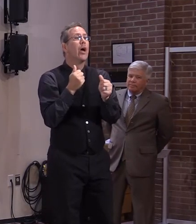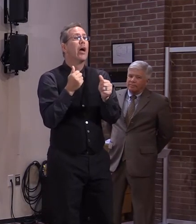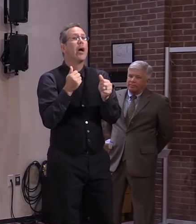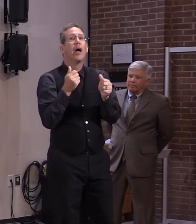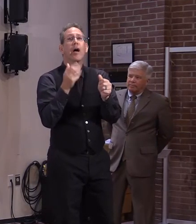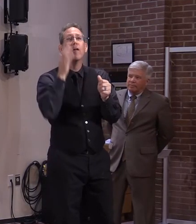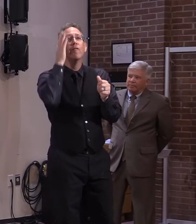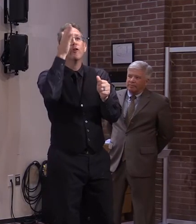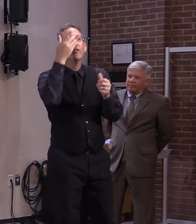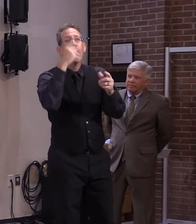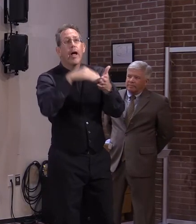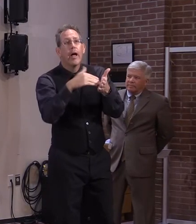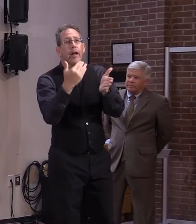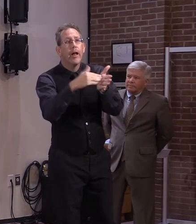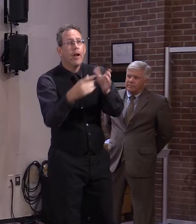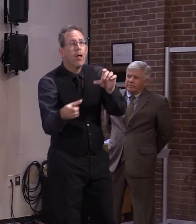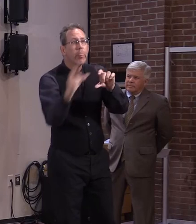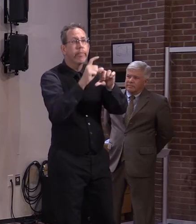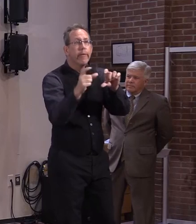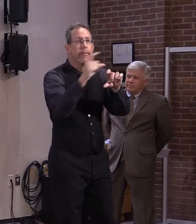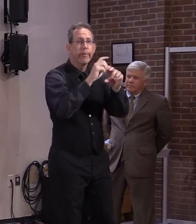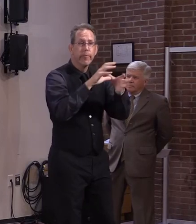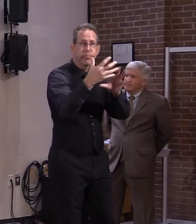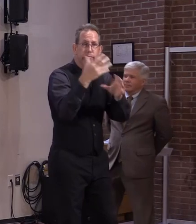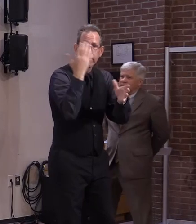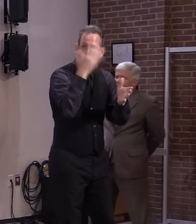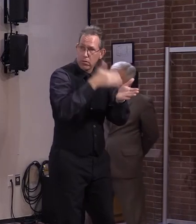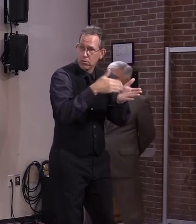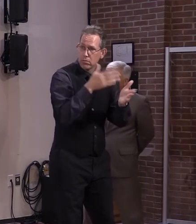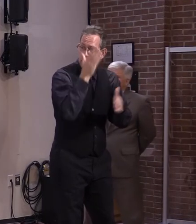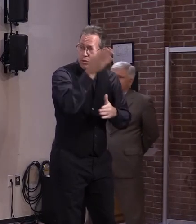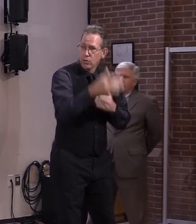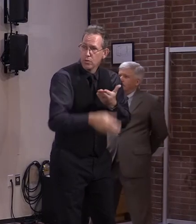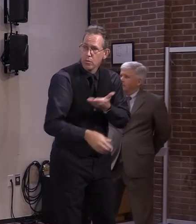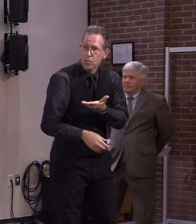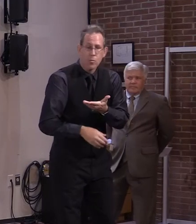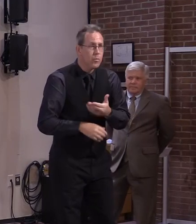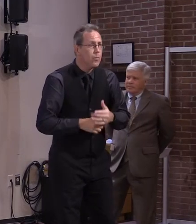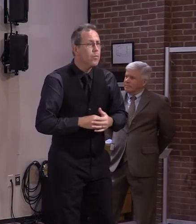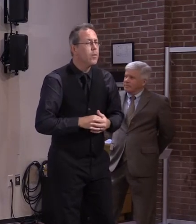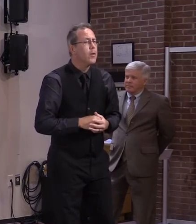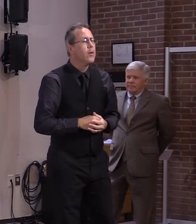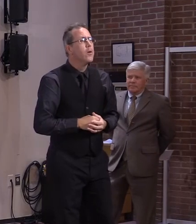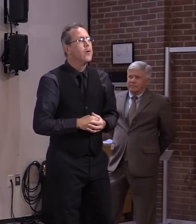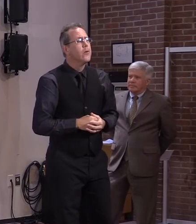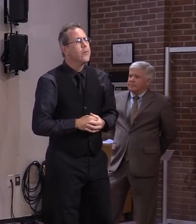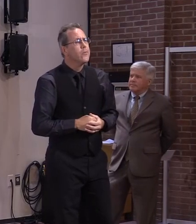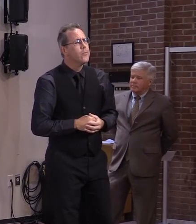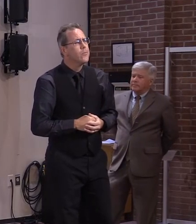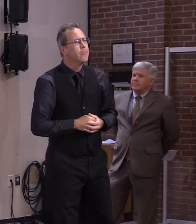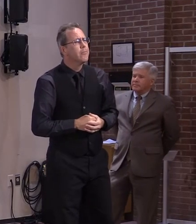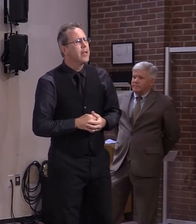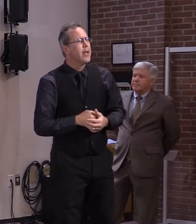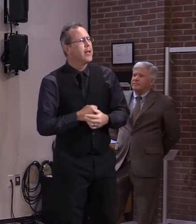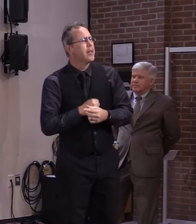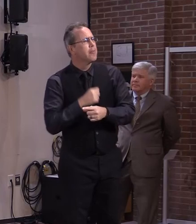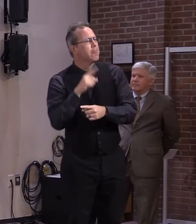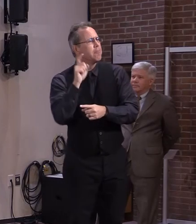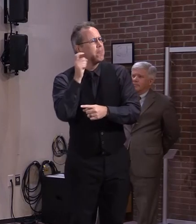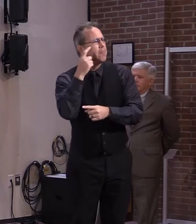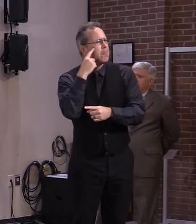what those added tests are from which days? Yeah, I don't think we're going to be able to accurately go back